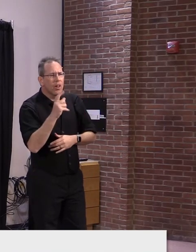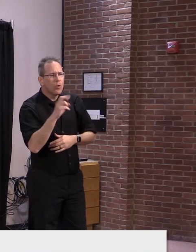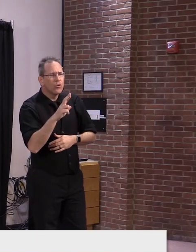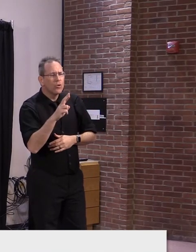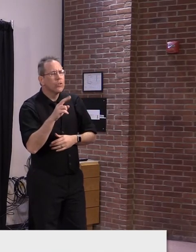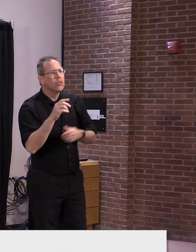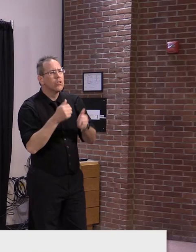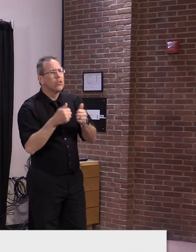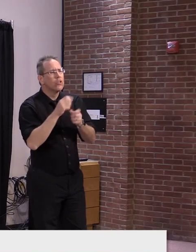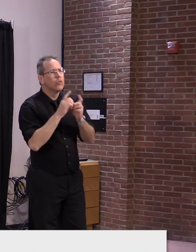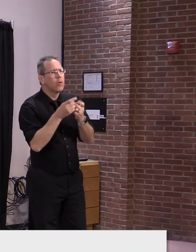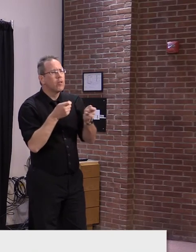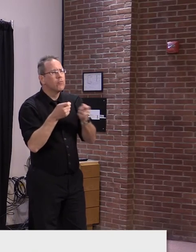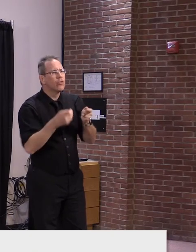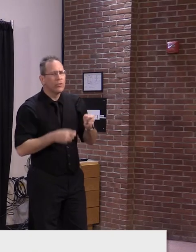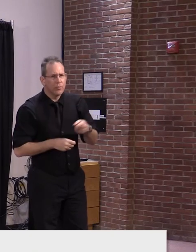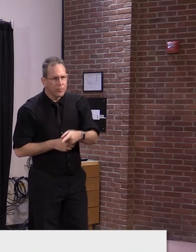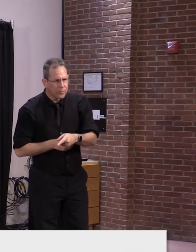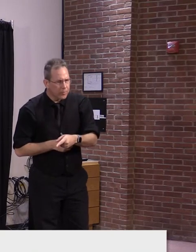I'm here, Governor.